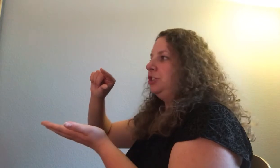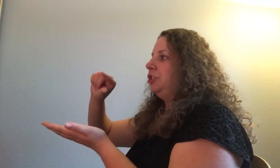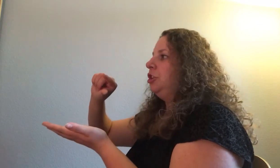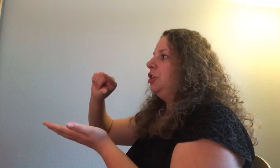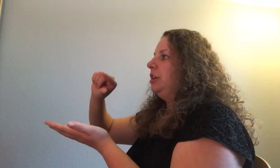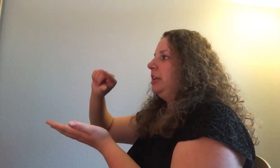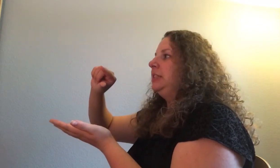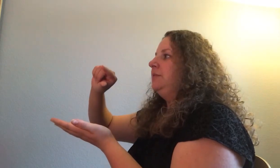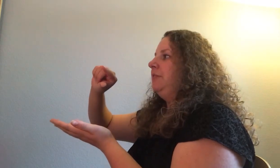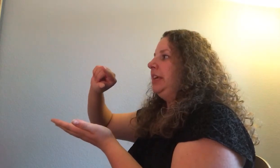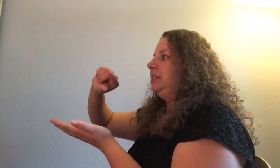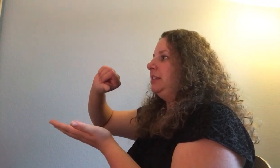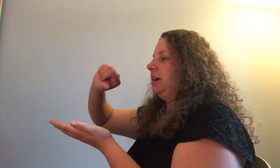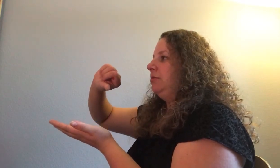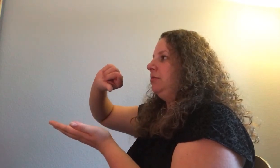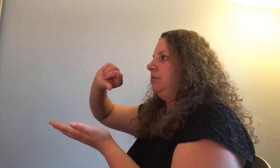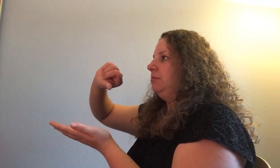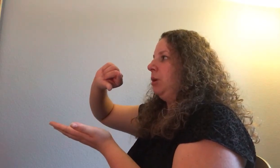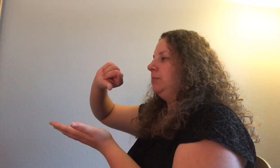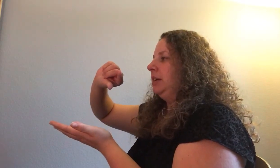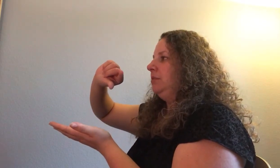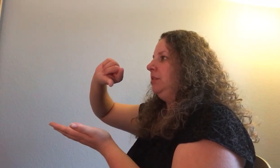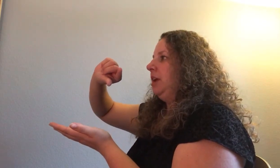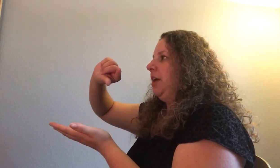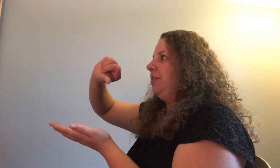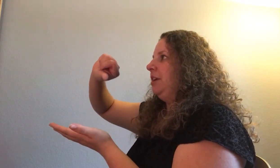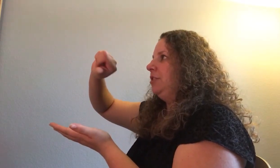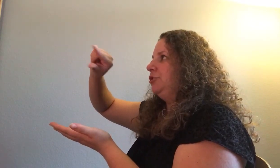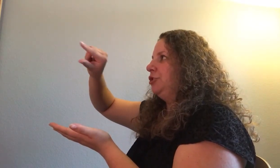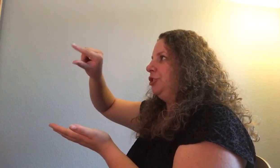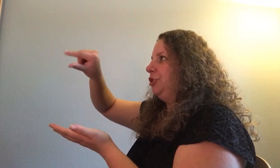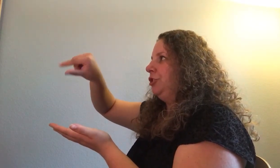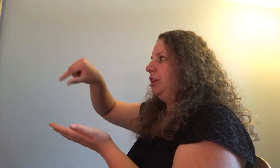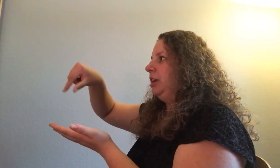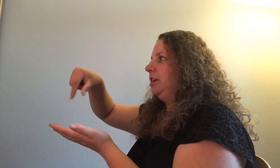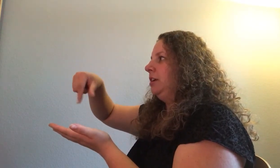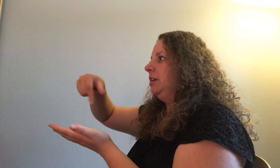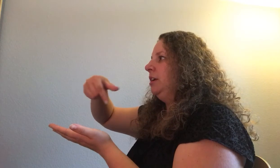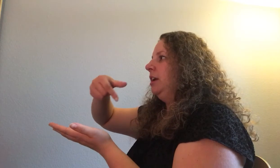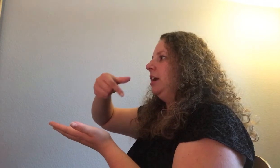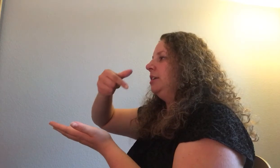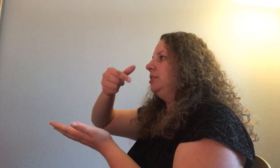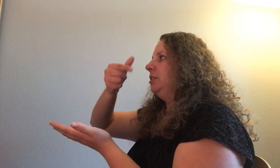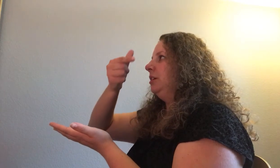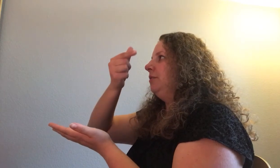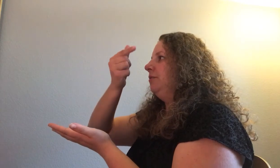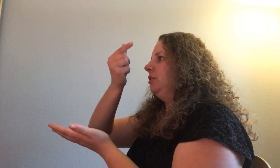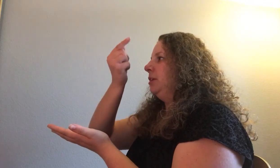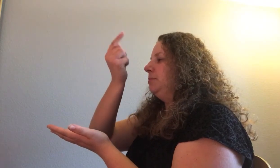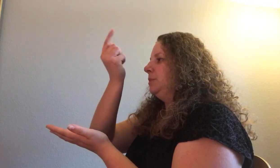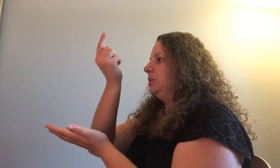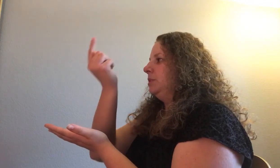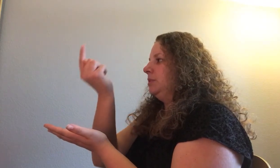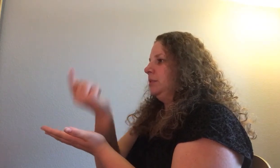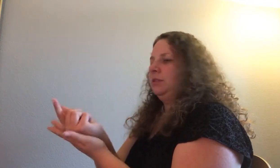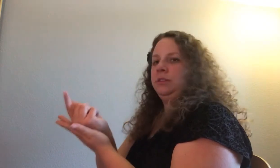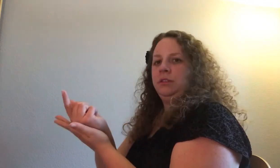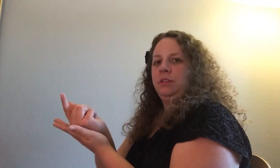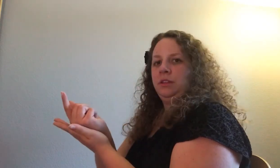graduation, it's face down, palm down, and then turning until it flips